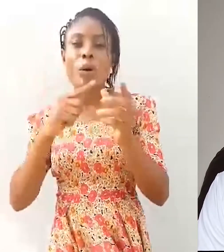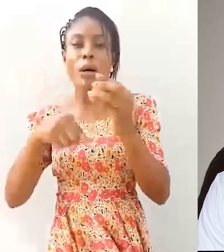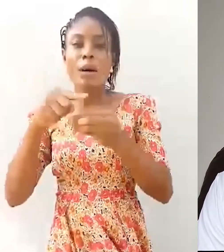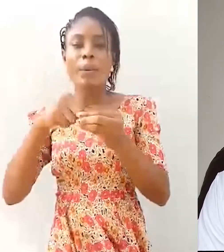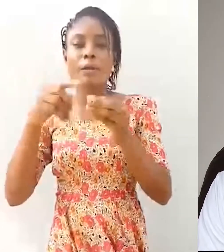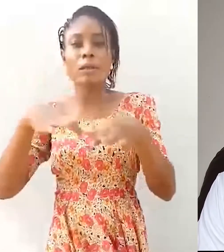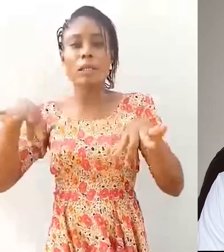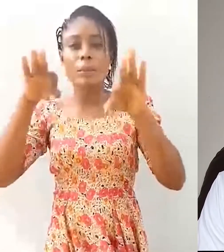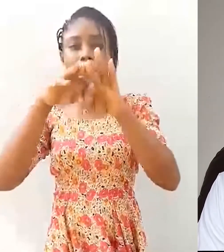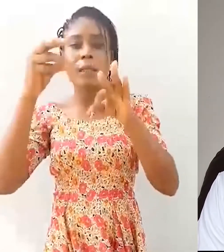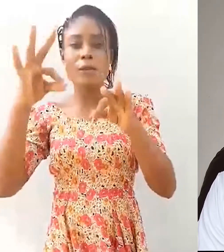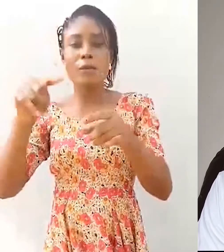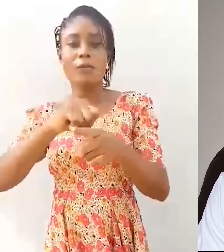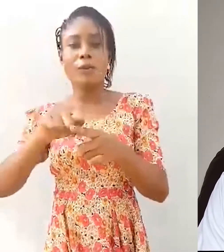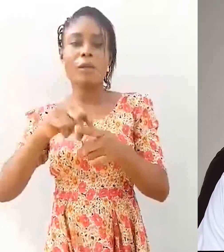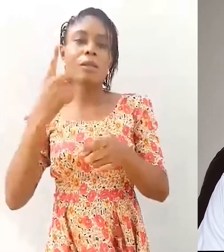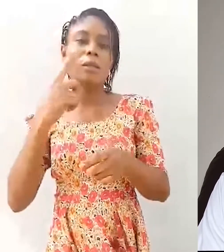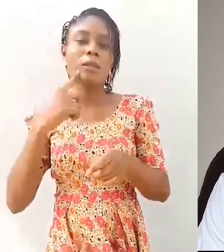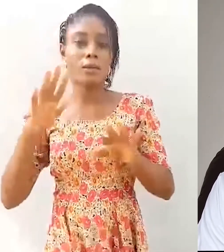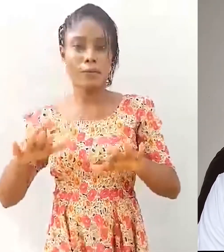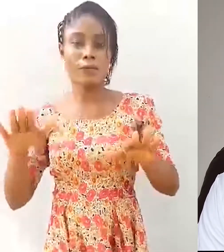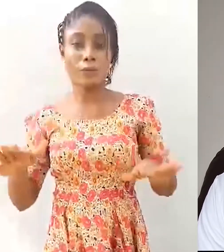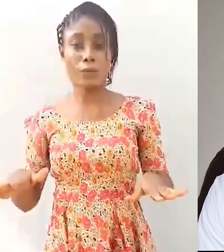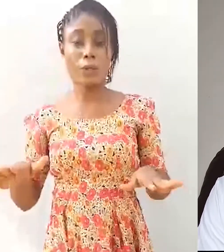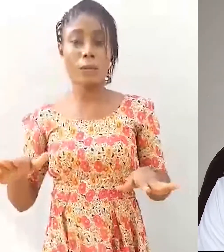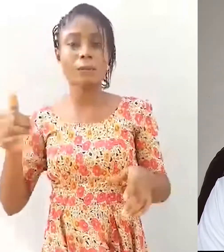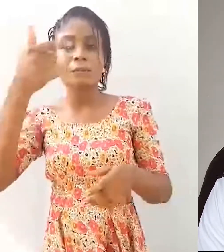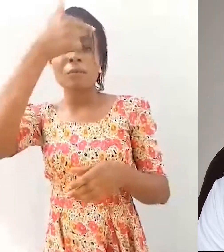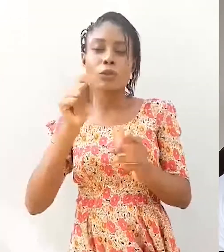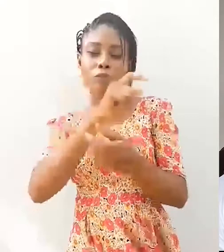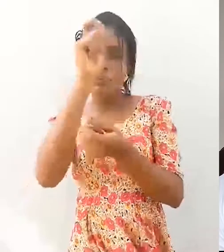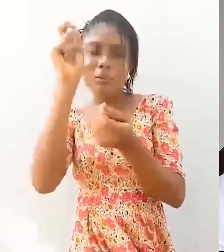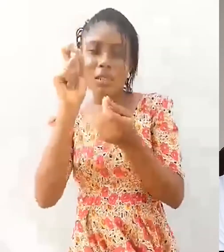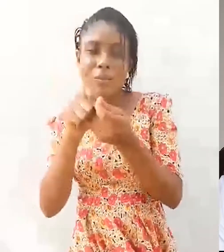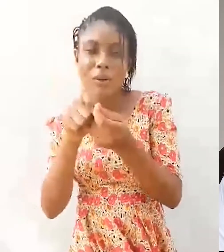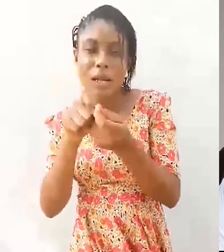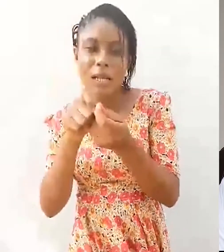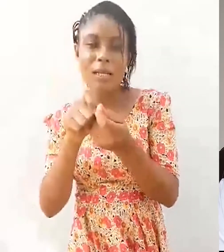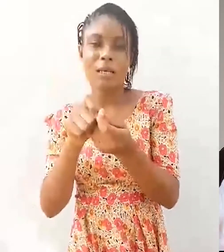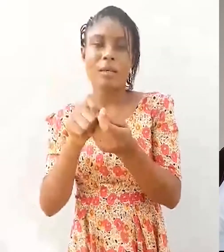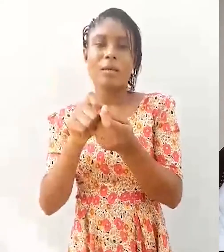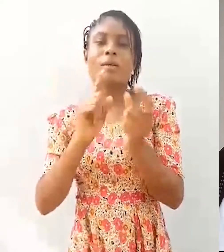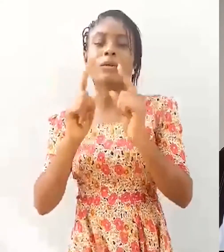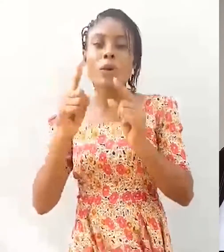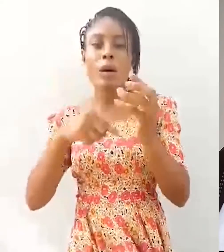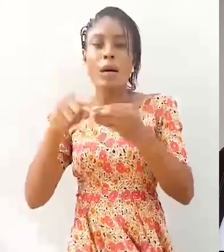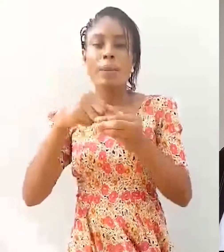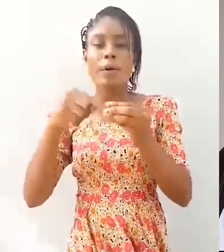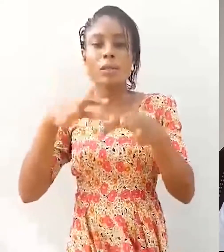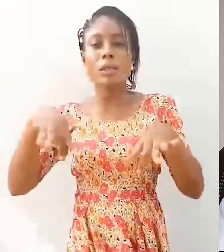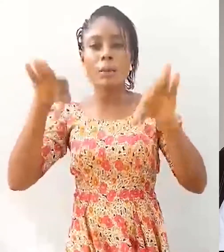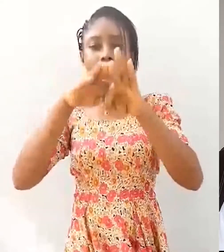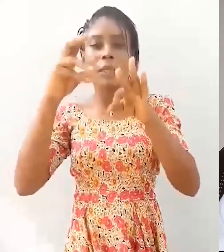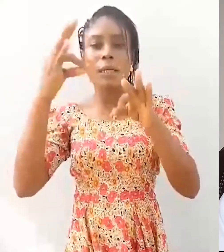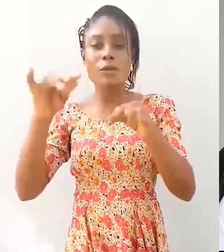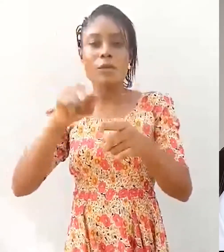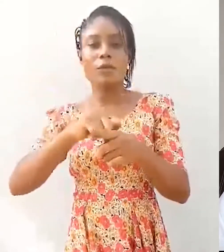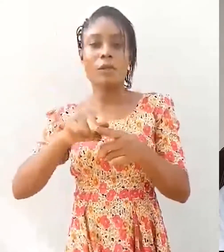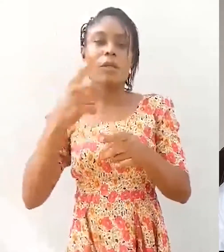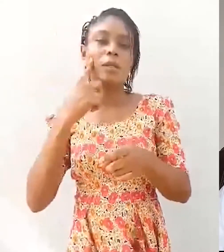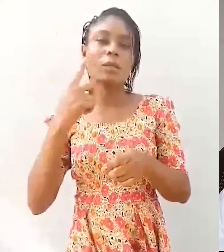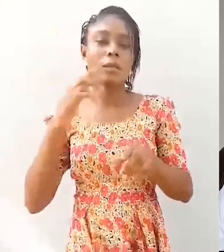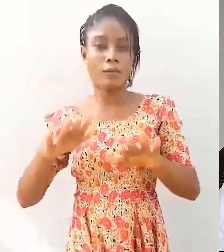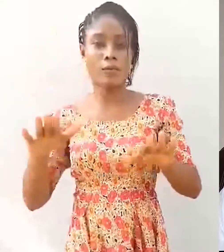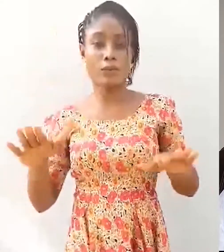prioritize the importance of raising deaf children because of the scarcity of sign language amongst deaf